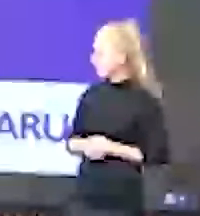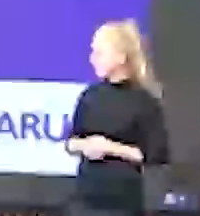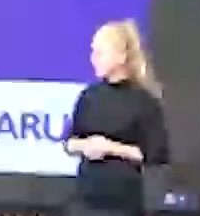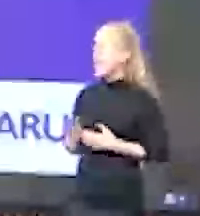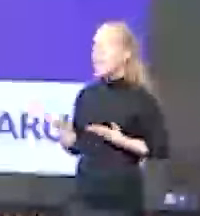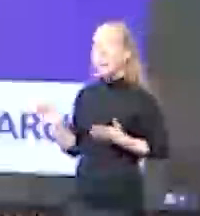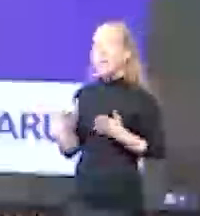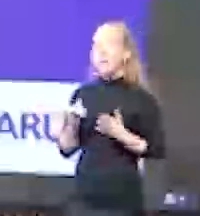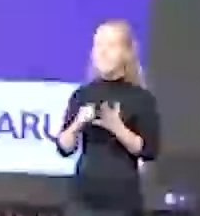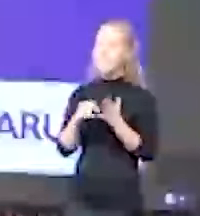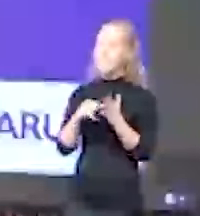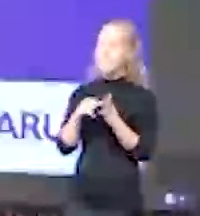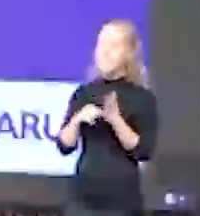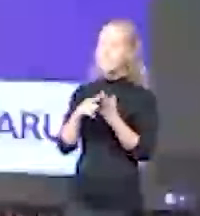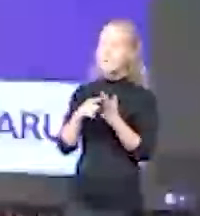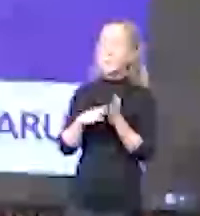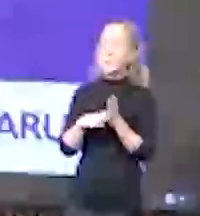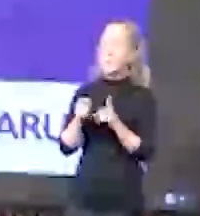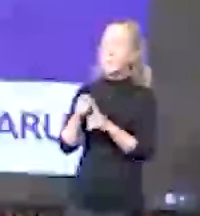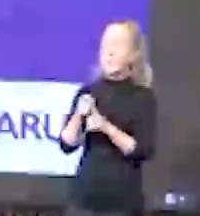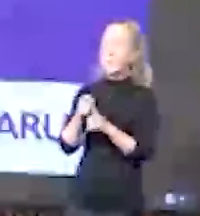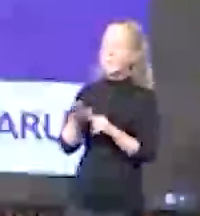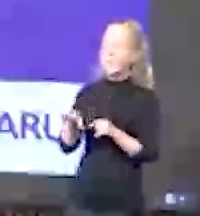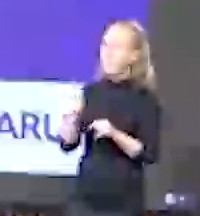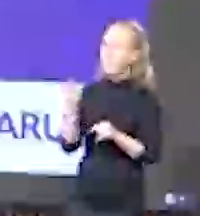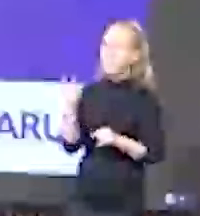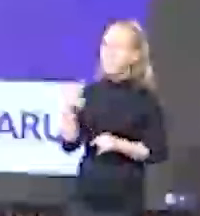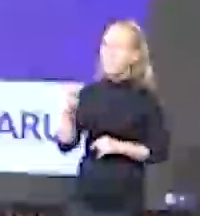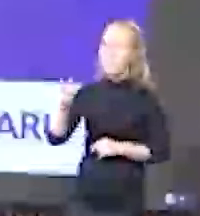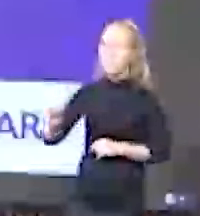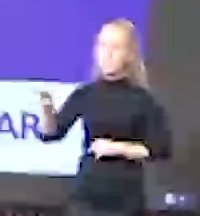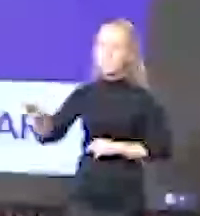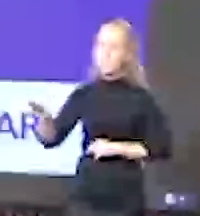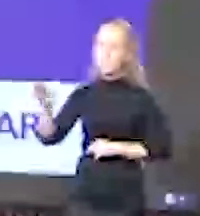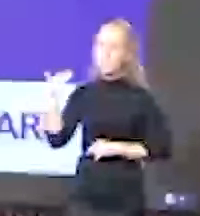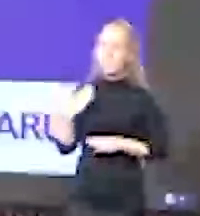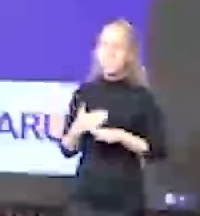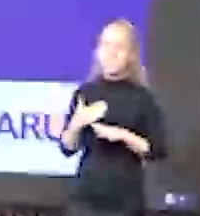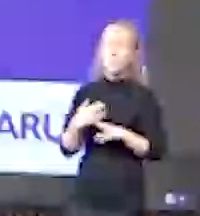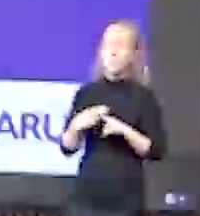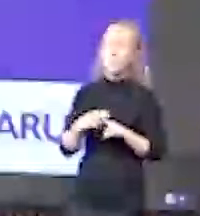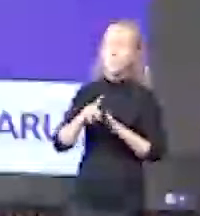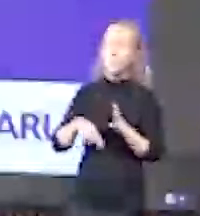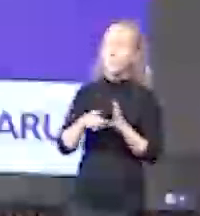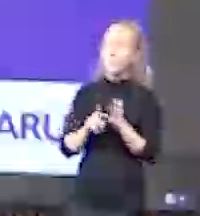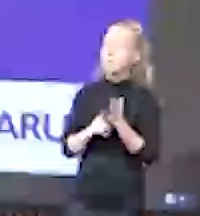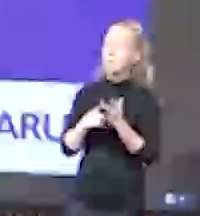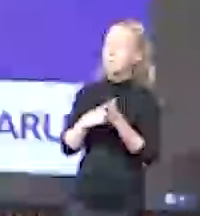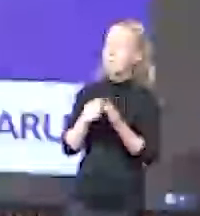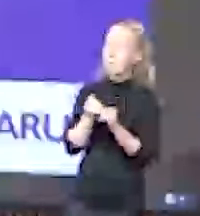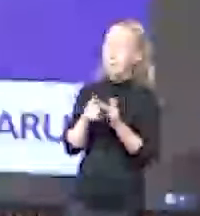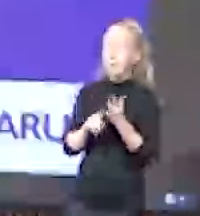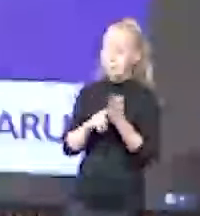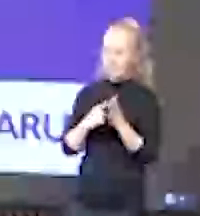MP elected in 2022, but has served as the head of Julia Gillard's policy unit in the federal government sphere, and as a